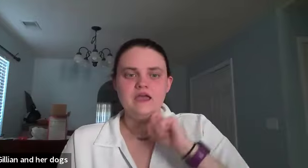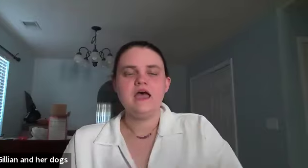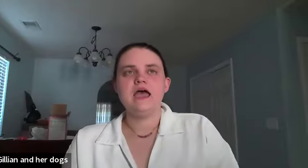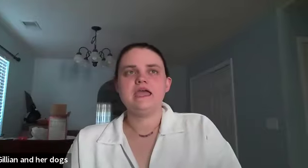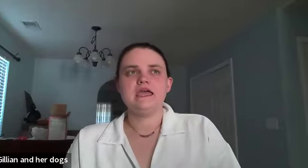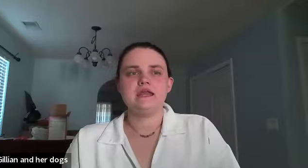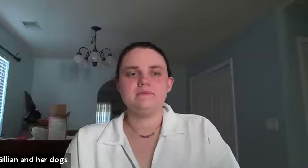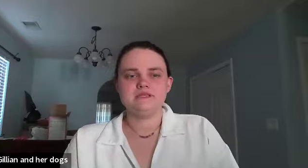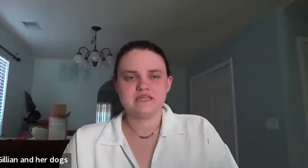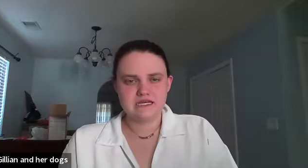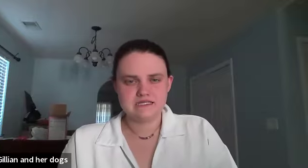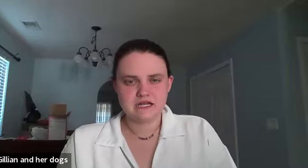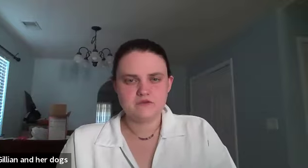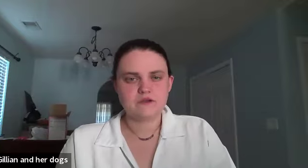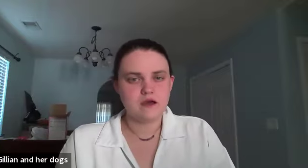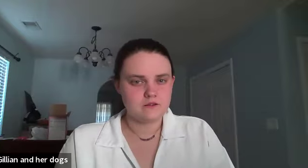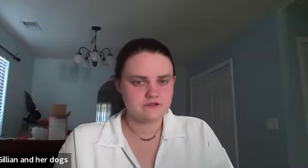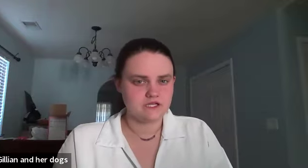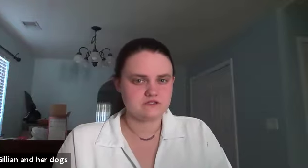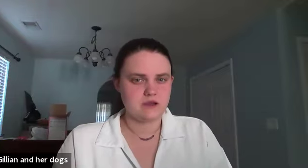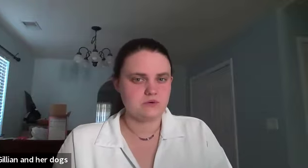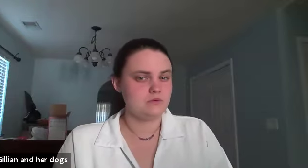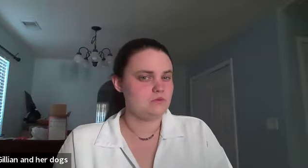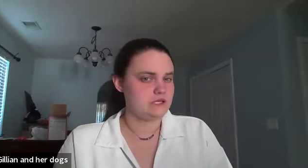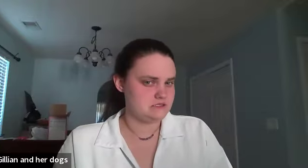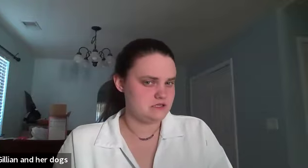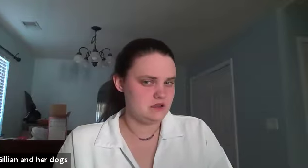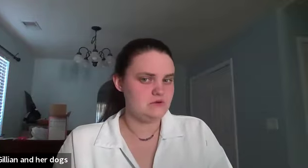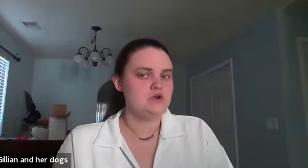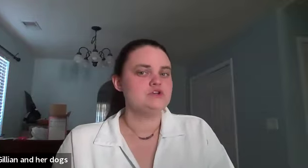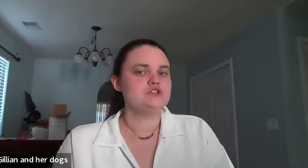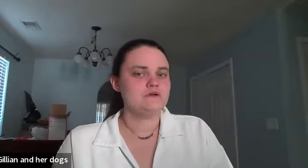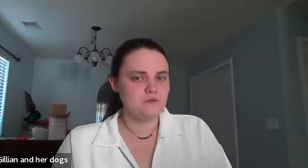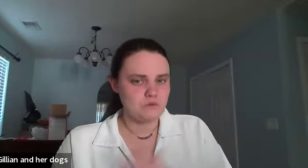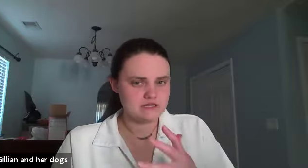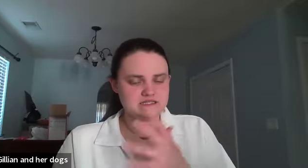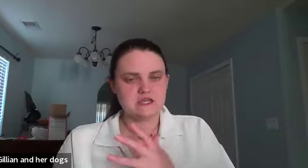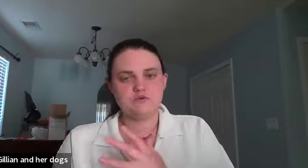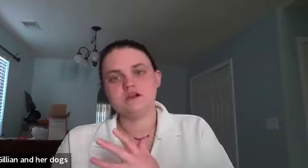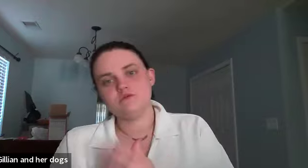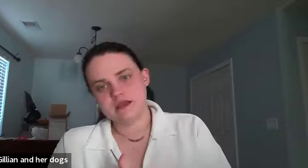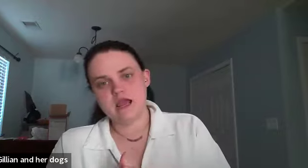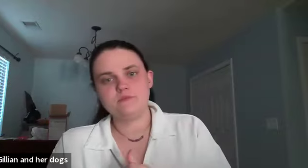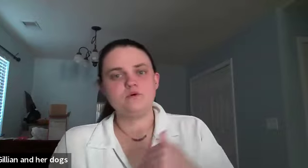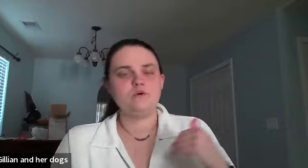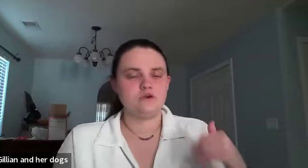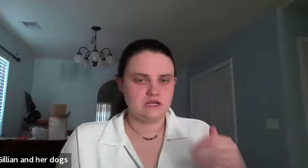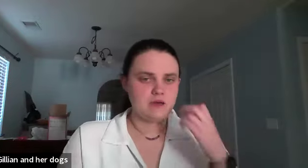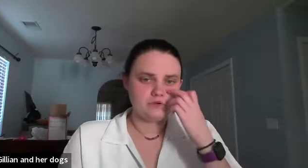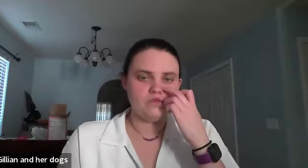Okay. And Miss Katie sent out the color videos a couple weeks ago. So if you wanted to say you wanted a red apple or green apple,